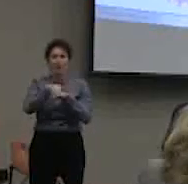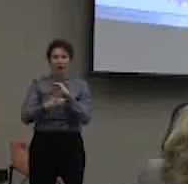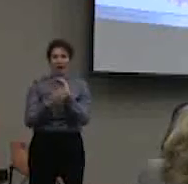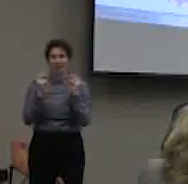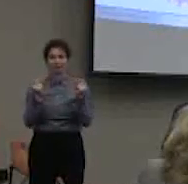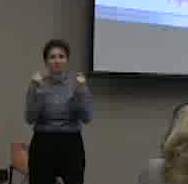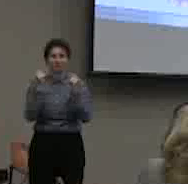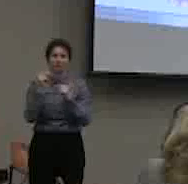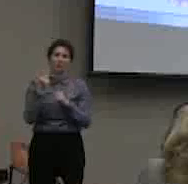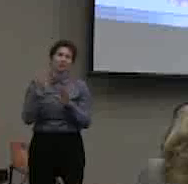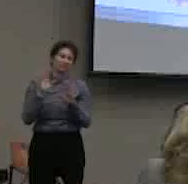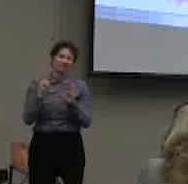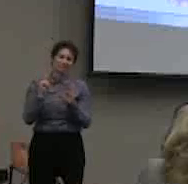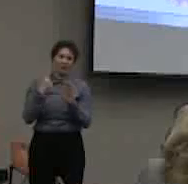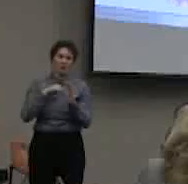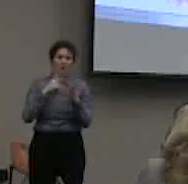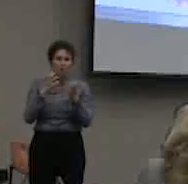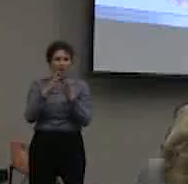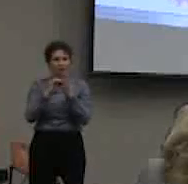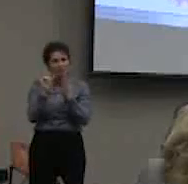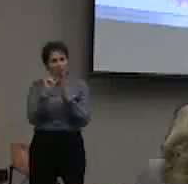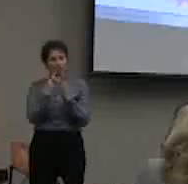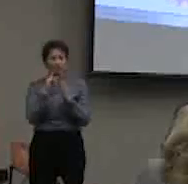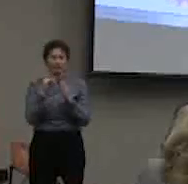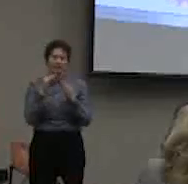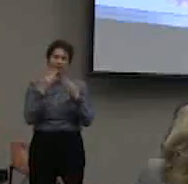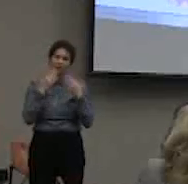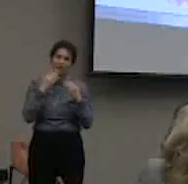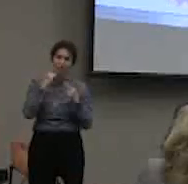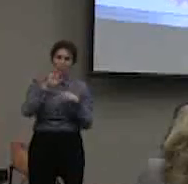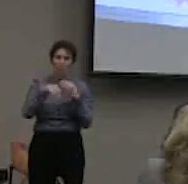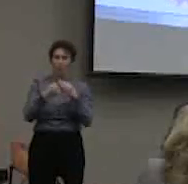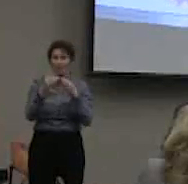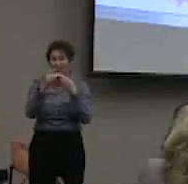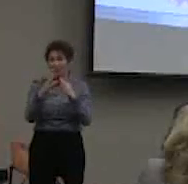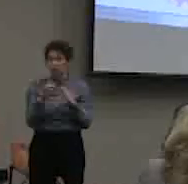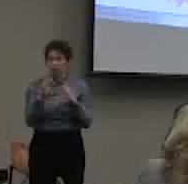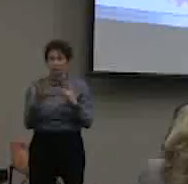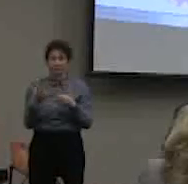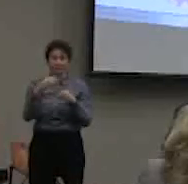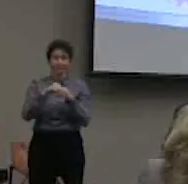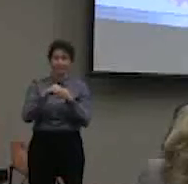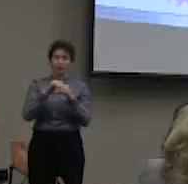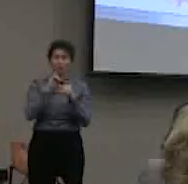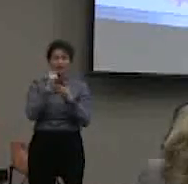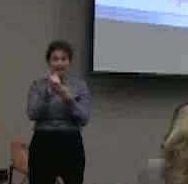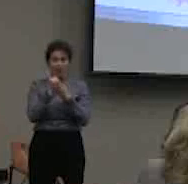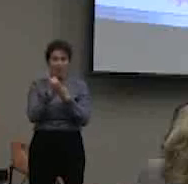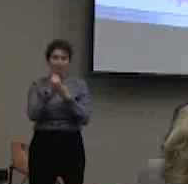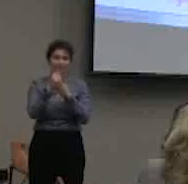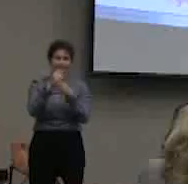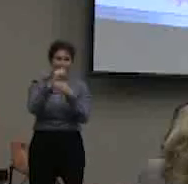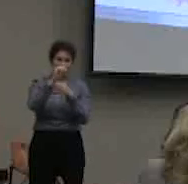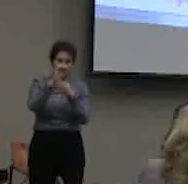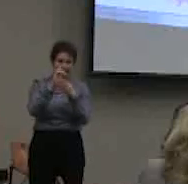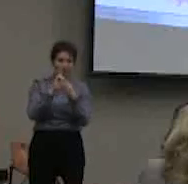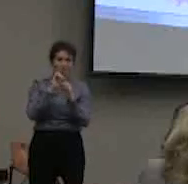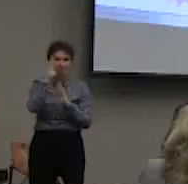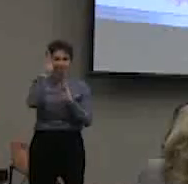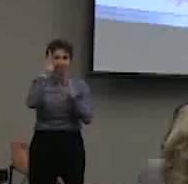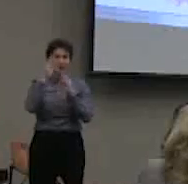too. And we're very grateful for the leaders who have jumped in to help design and build this for something really good in the long